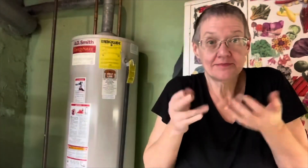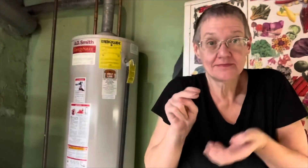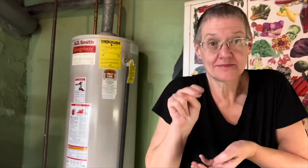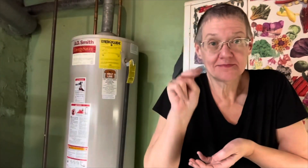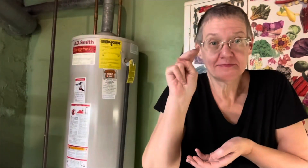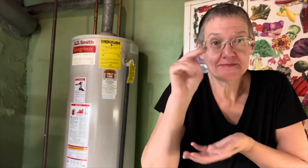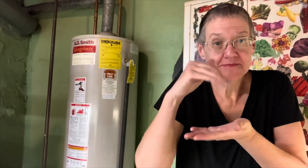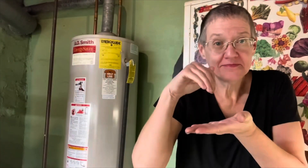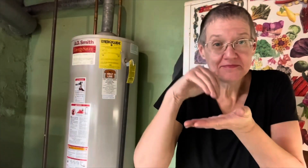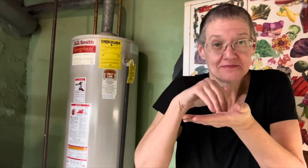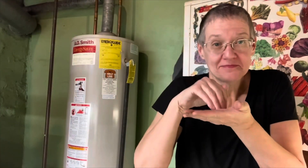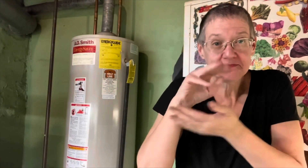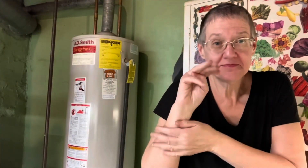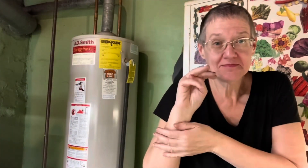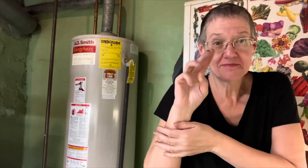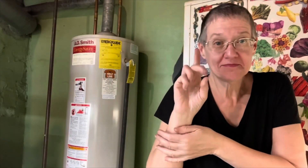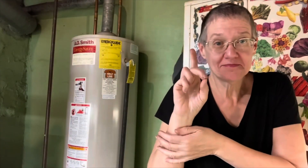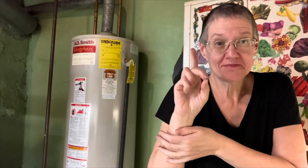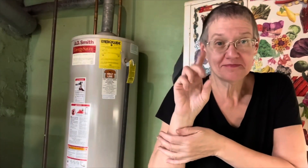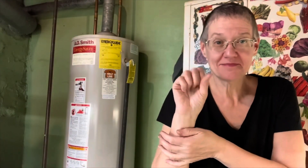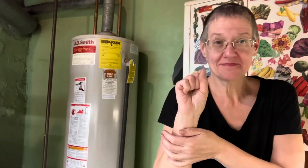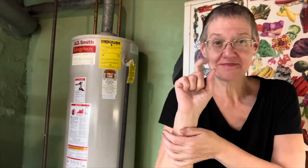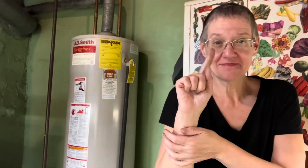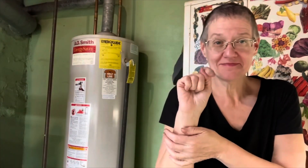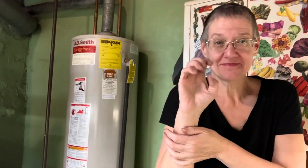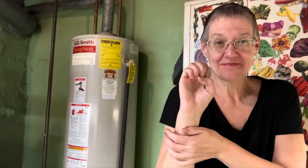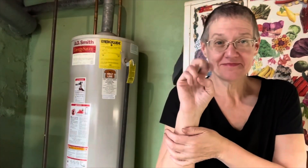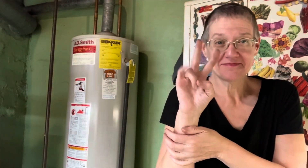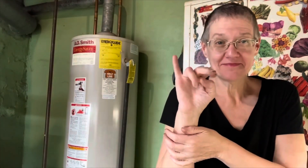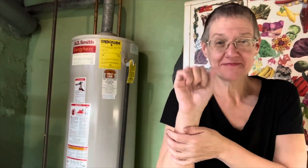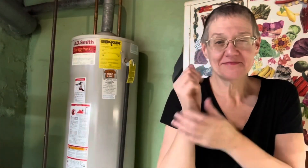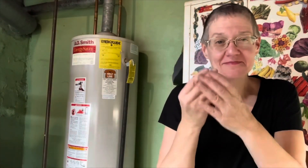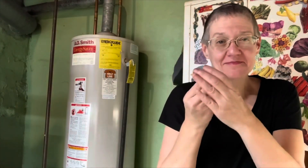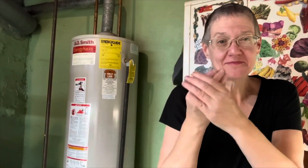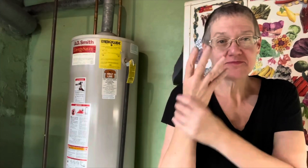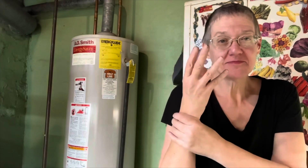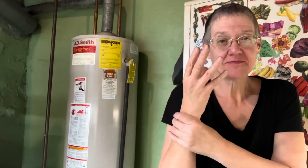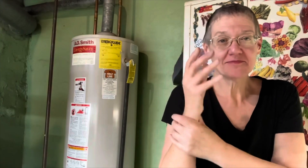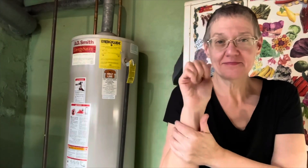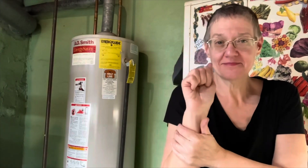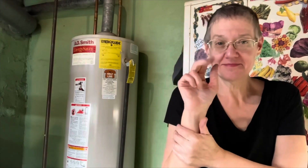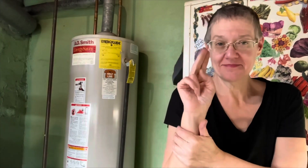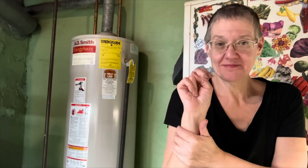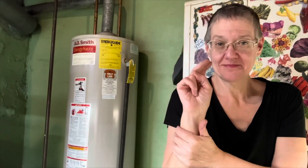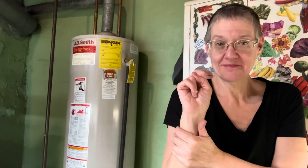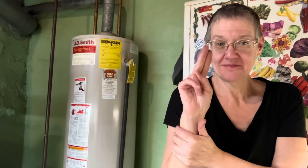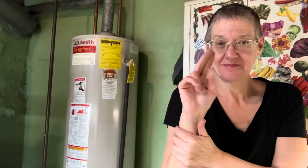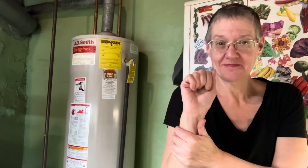Here in north central Maryland, stevia is grown as an annual.